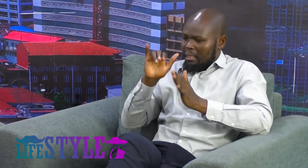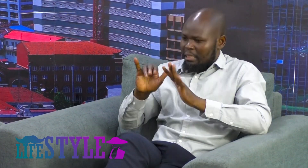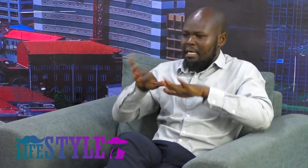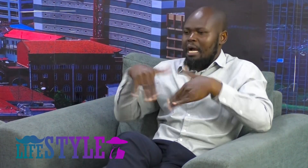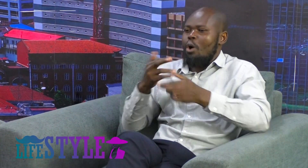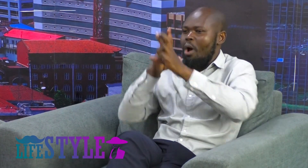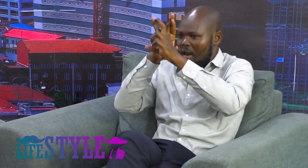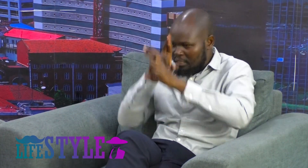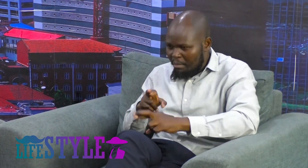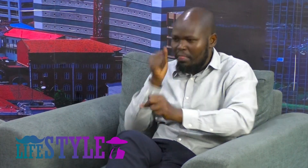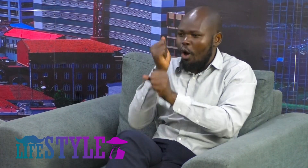come